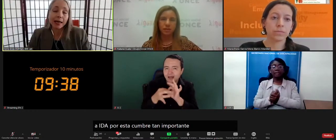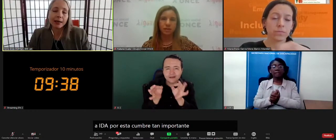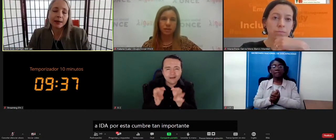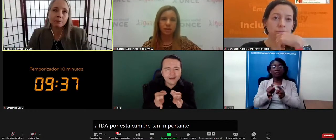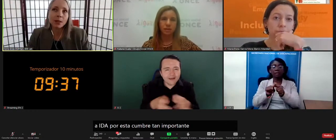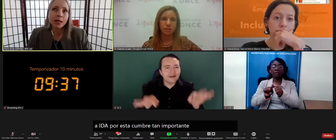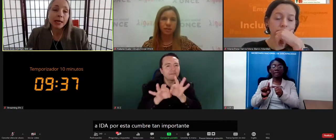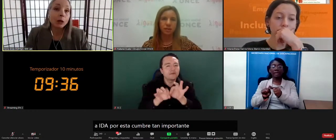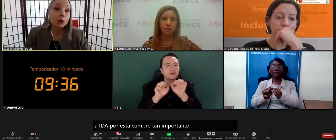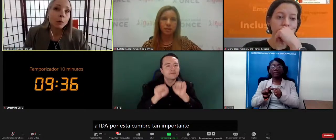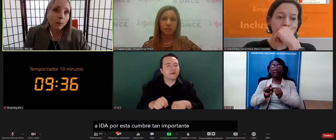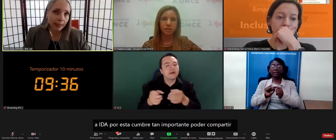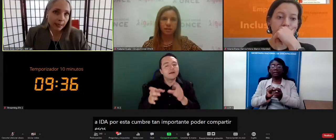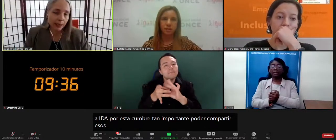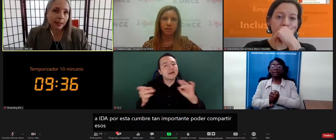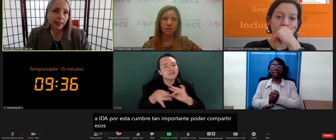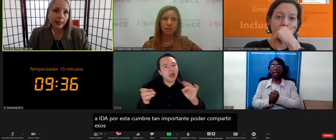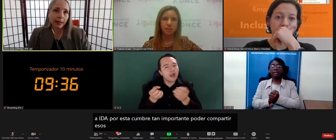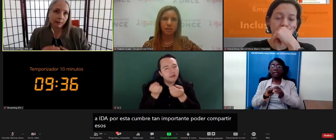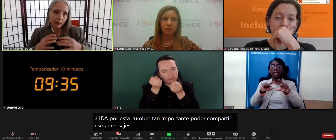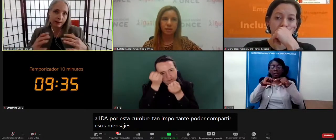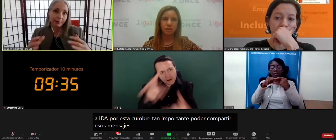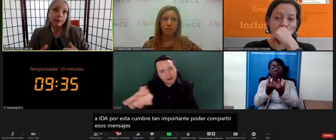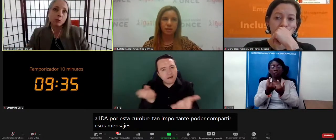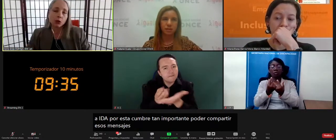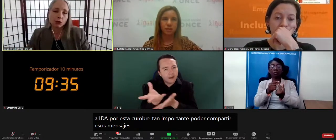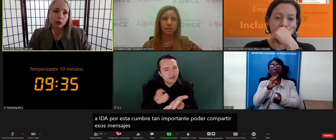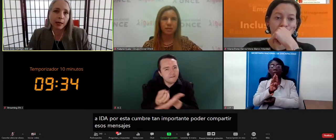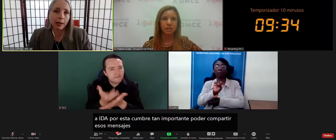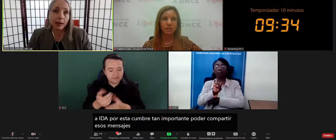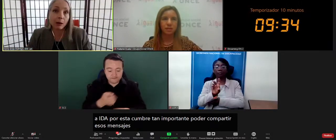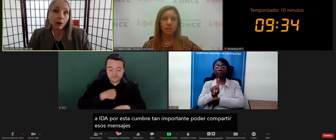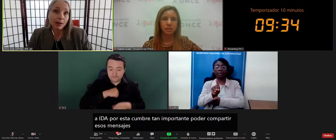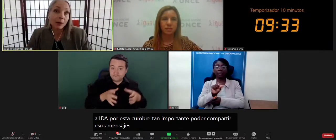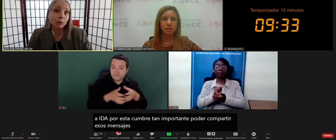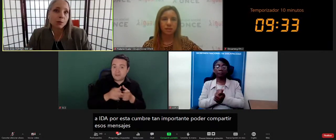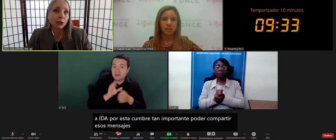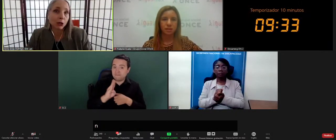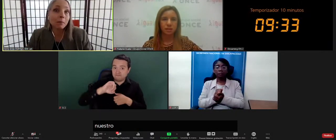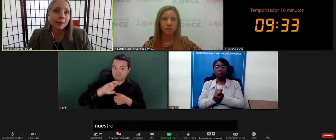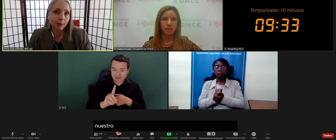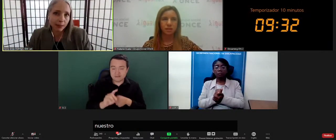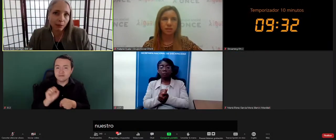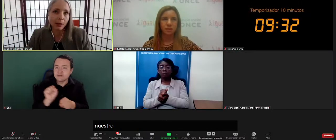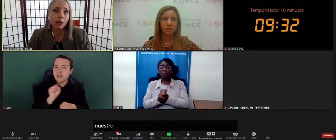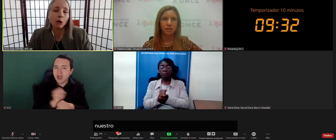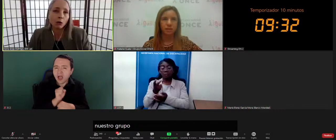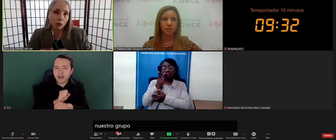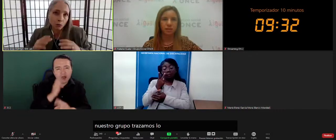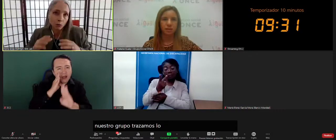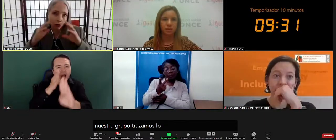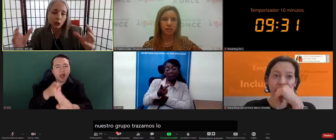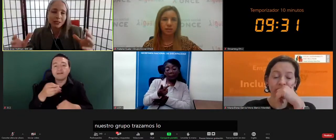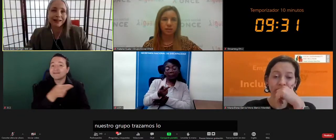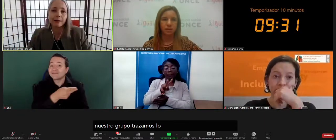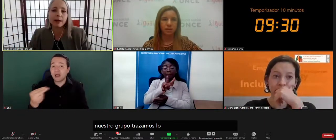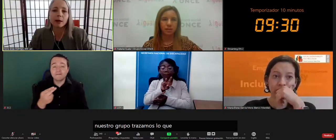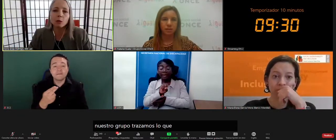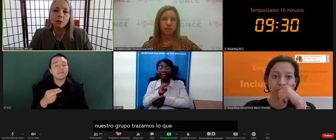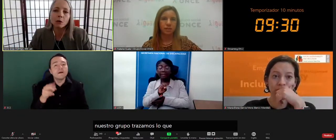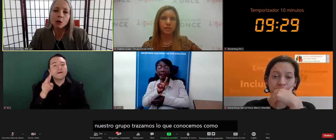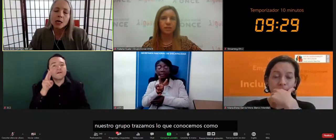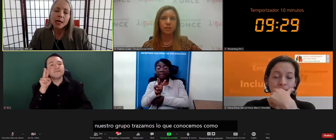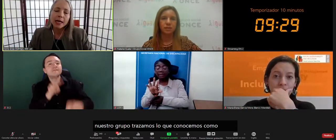share this message in the idv group so we work with the